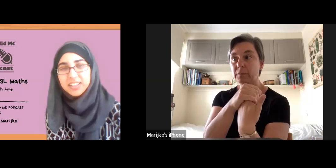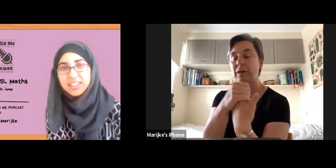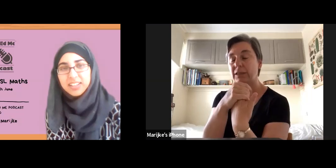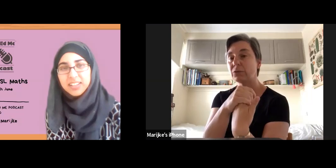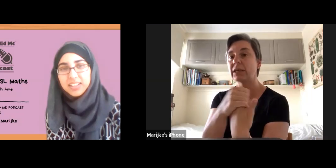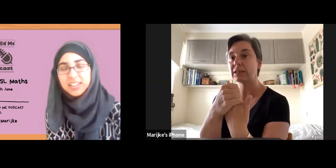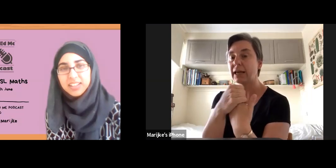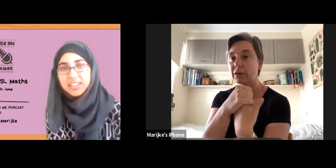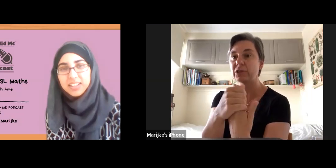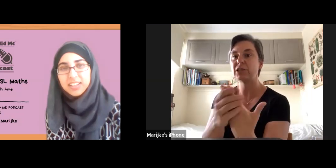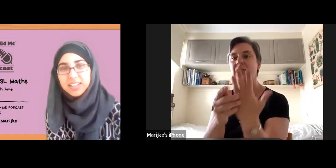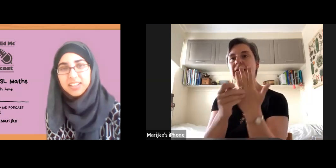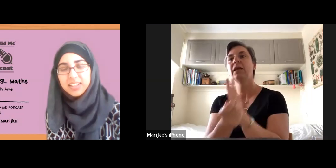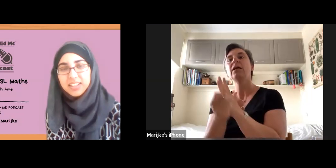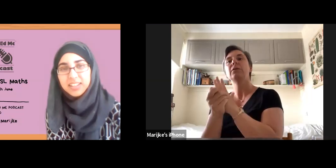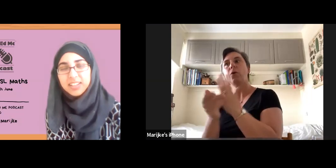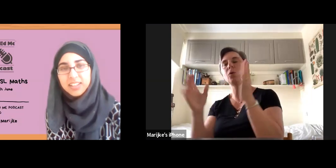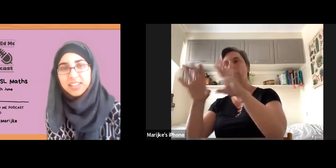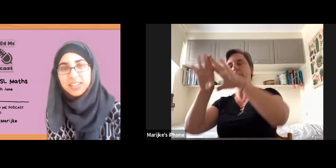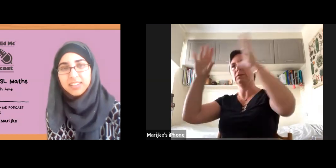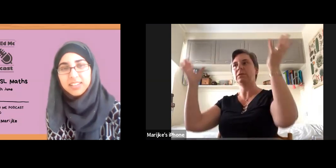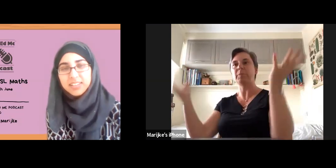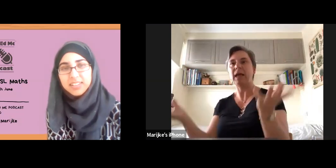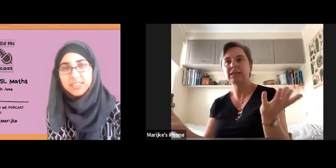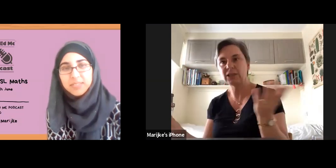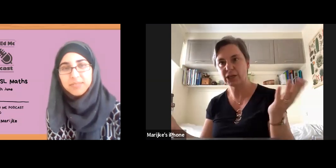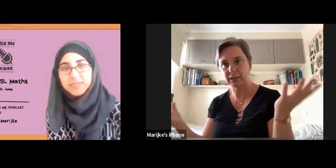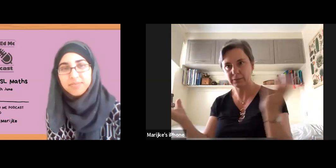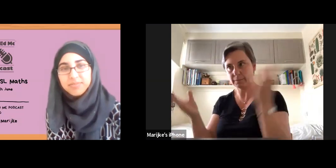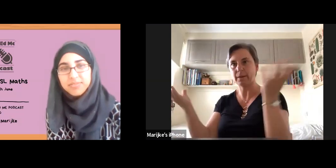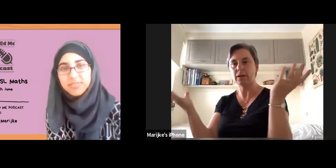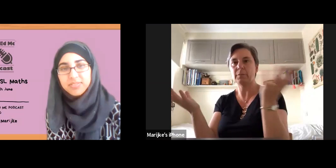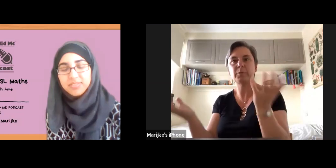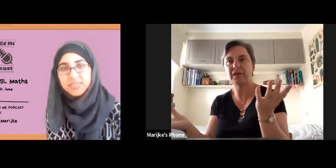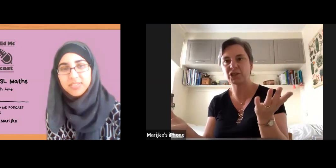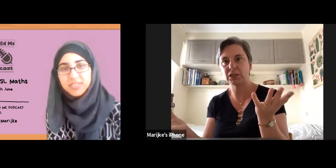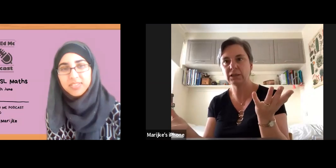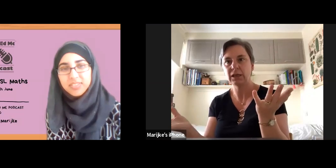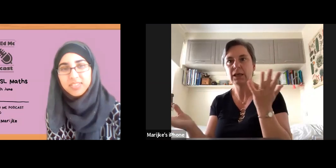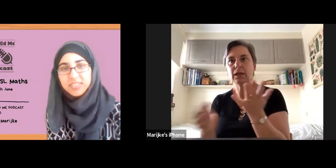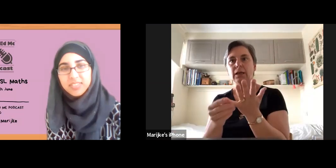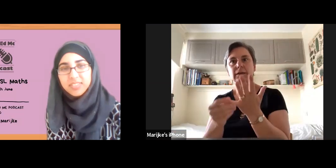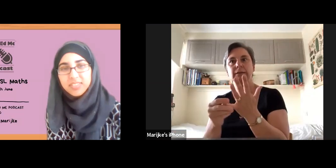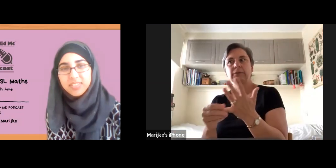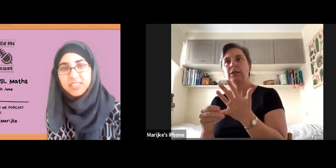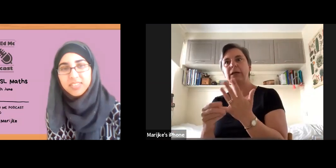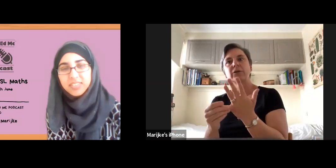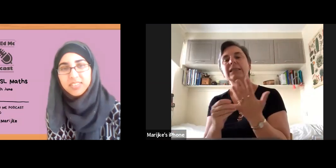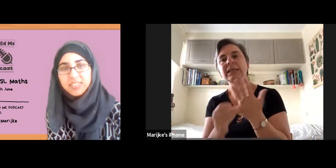when schools started to hire cover teachers, then the whole supply teaching profession, is on its